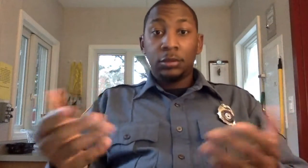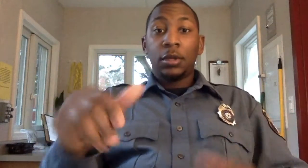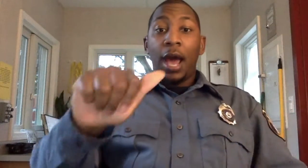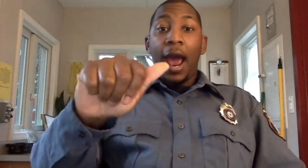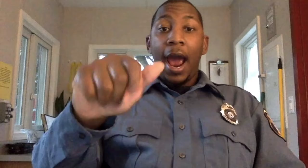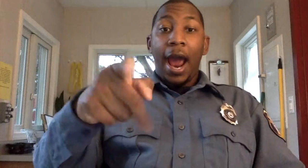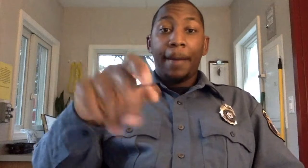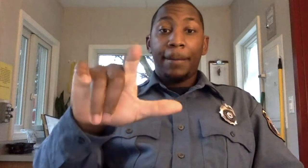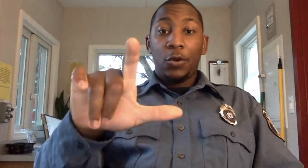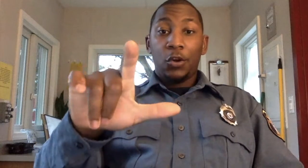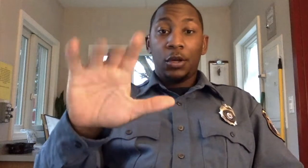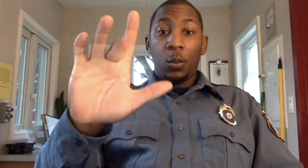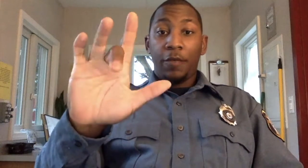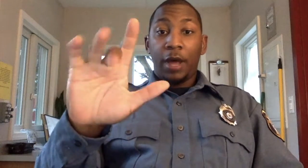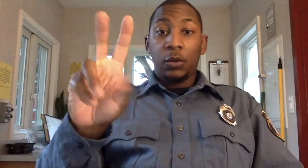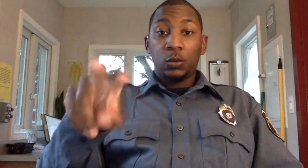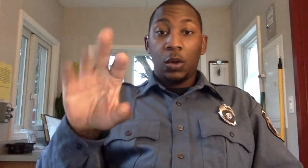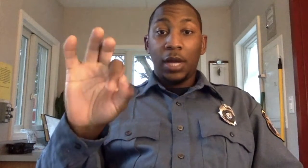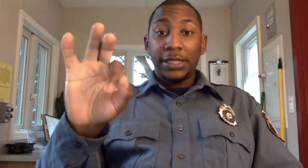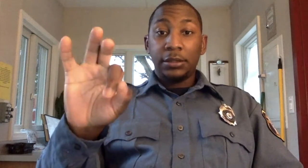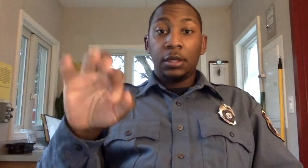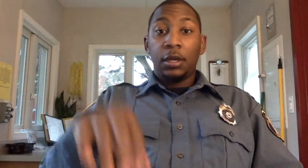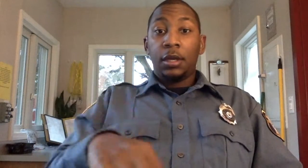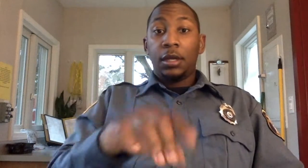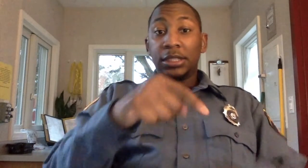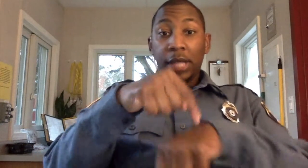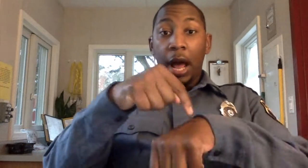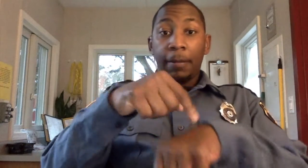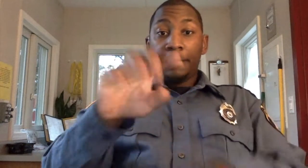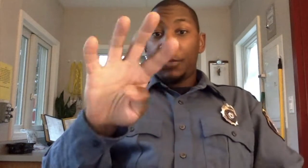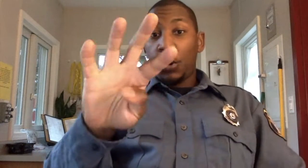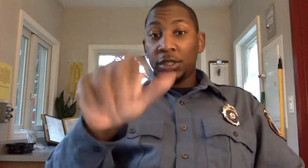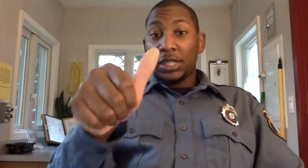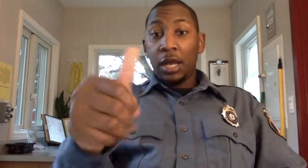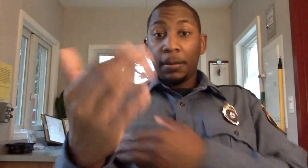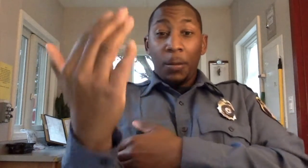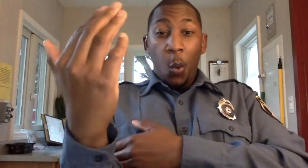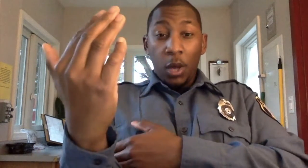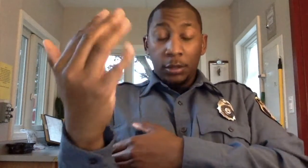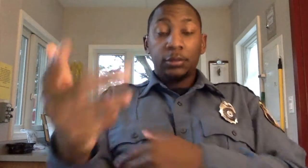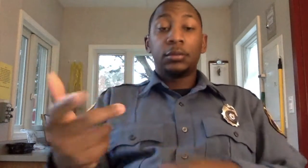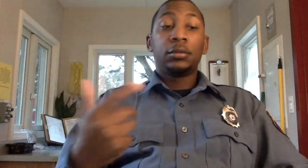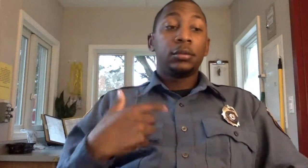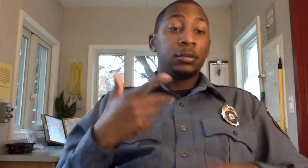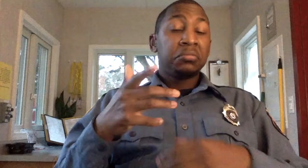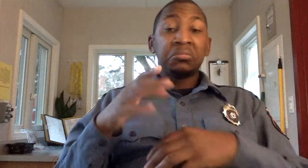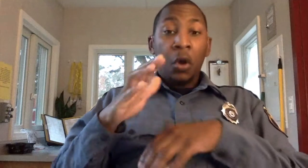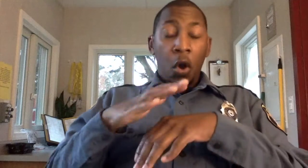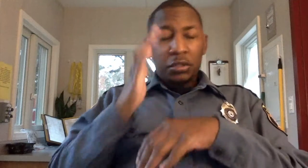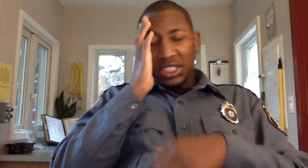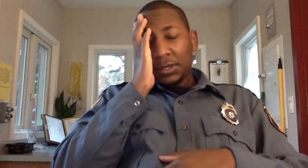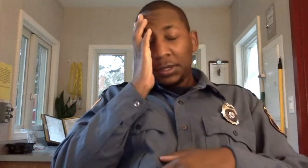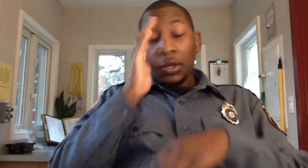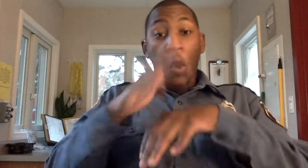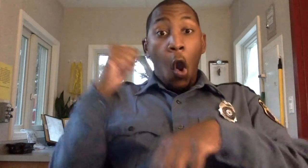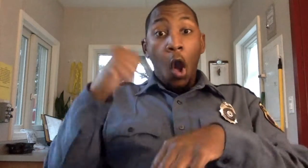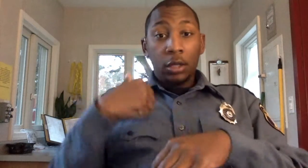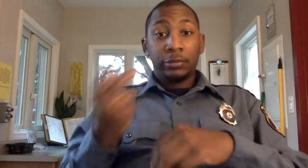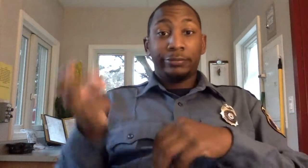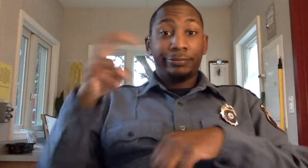Now, I wanted to share my experience with a house fire. It was in April of 2019. It was 4 o'clock in the morning. I was